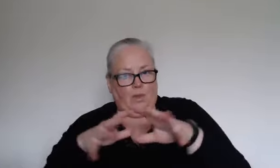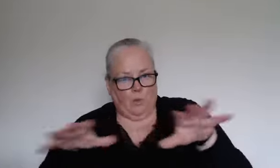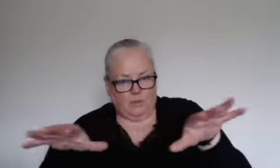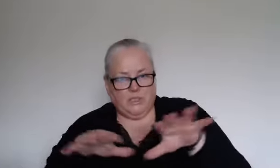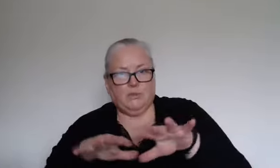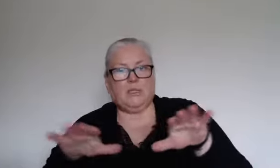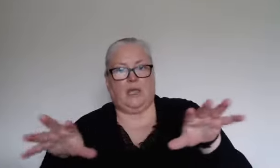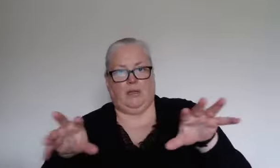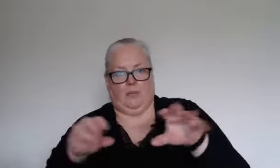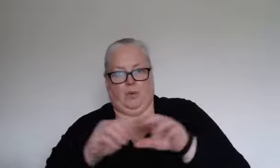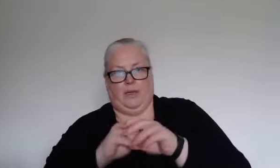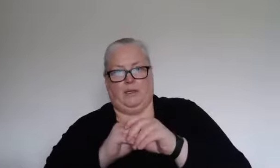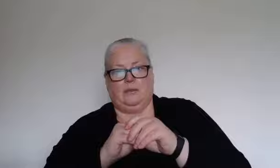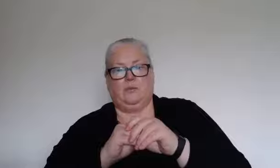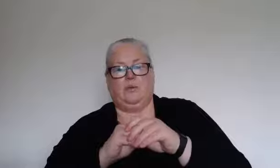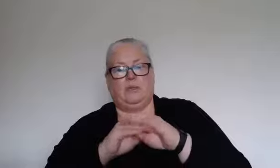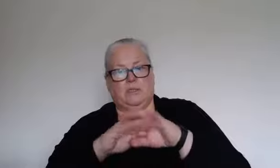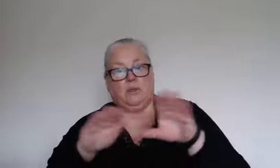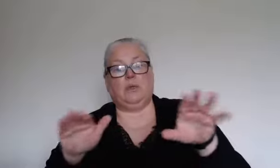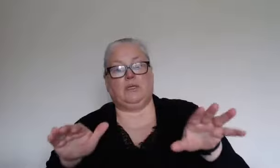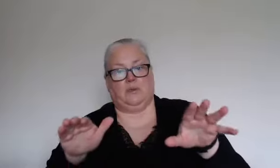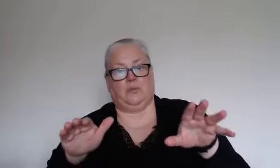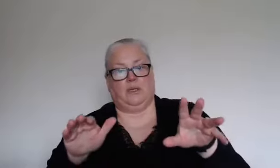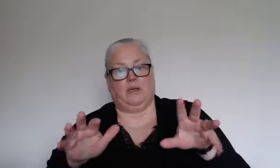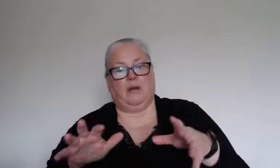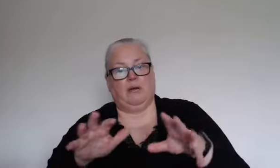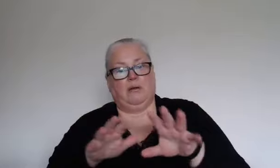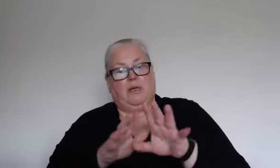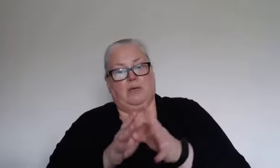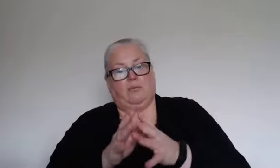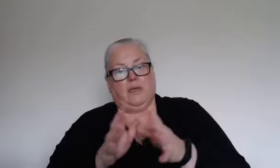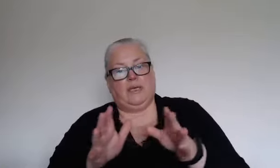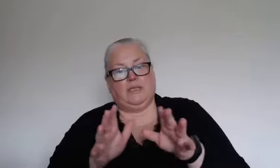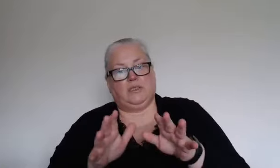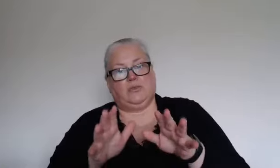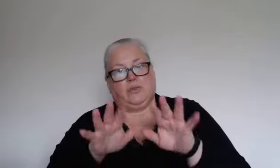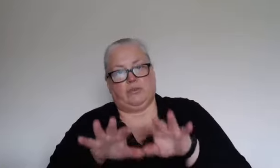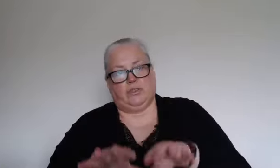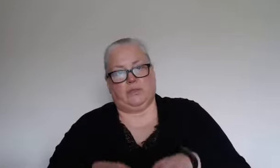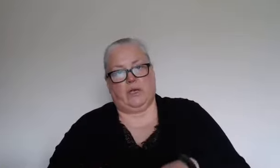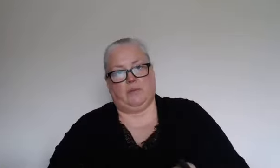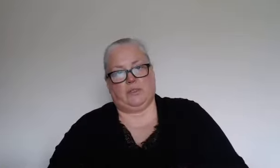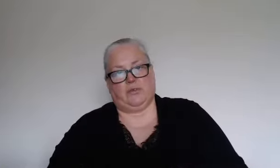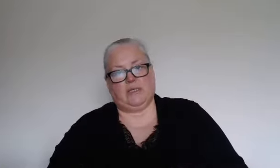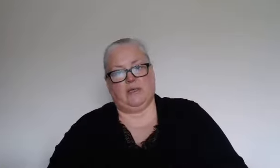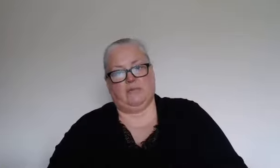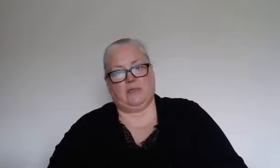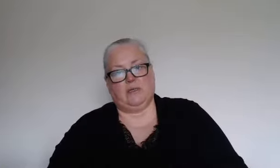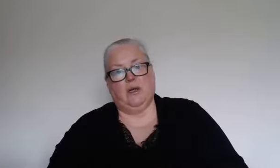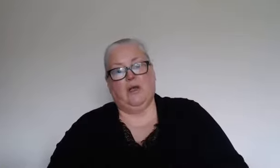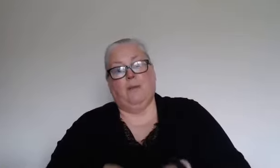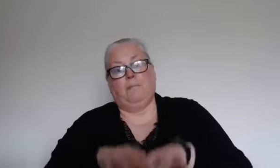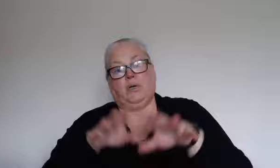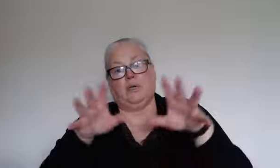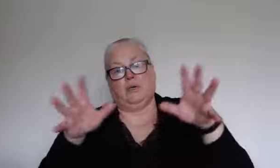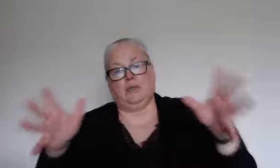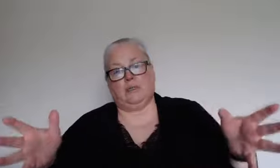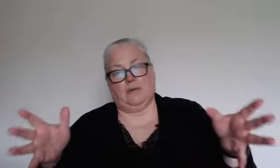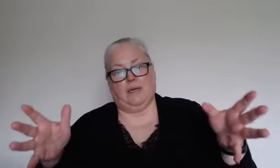we do take that break, when we do eat something, it really does reduce to help our stress levels, but it also